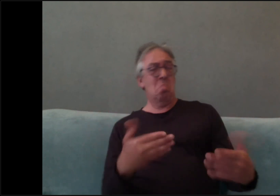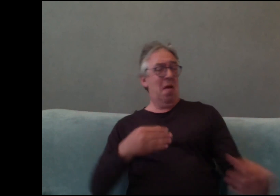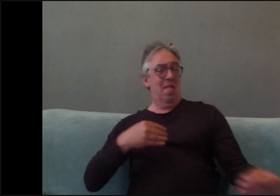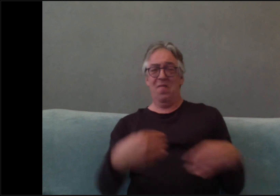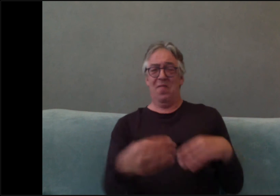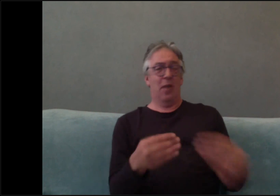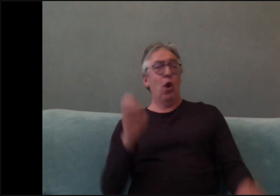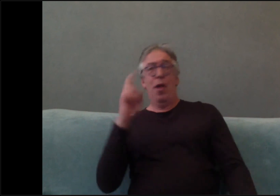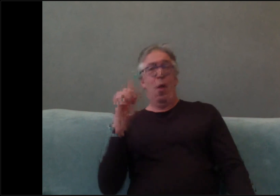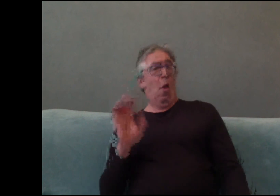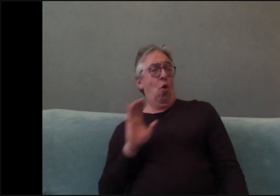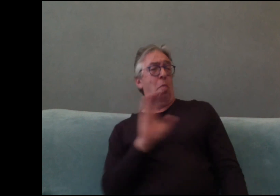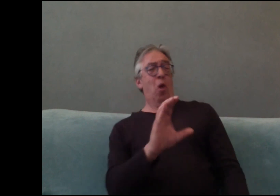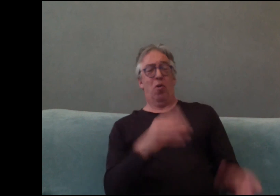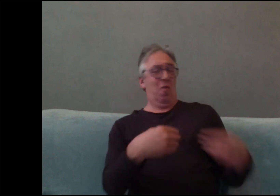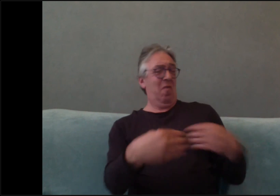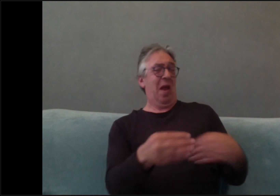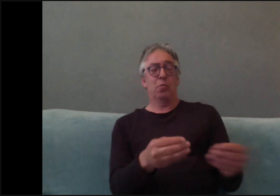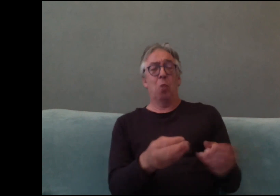you think that these measures,